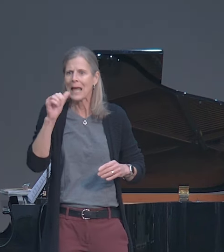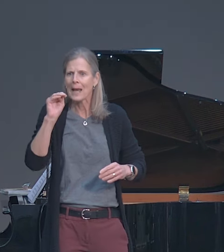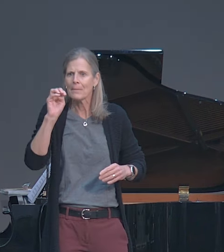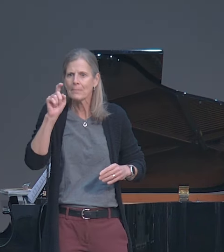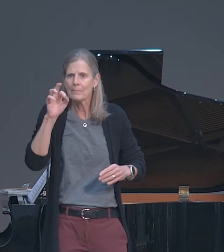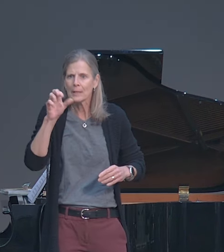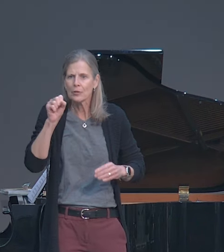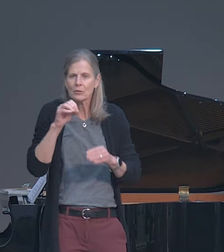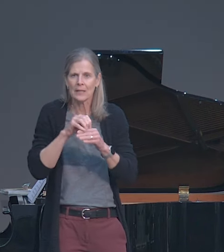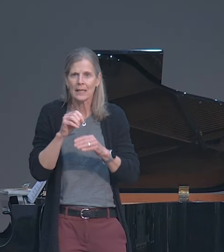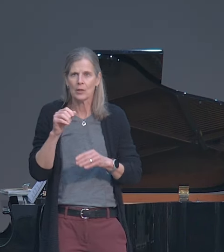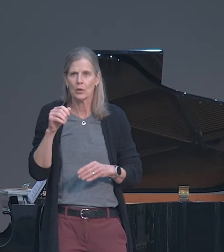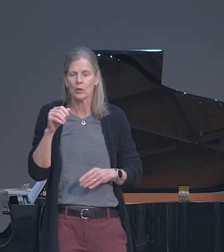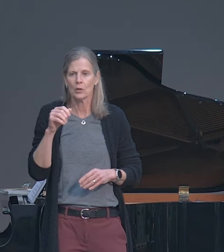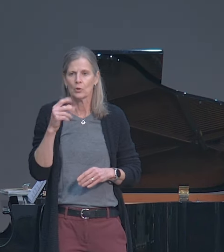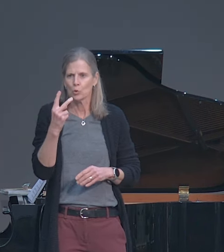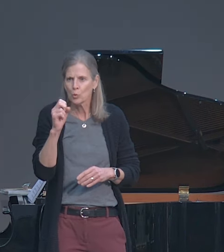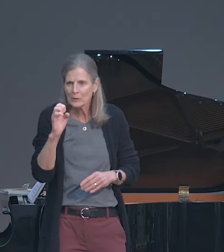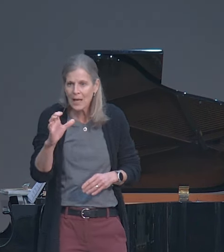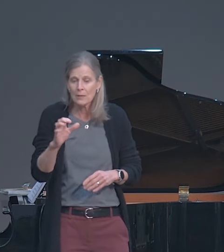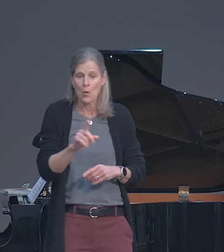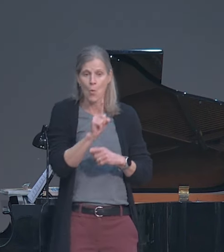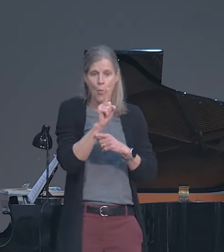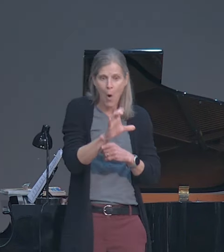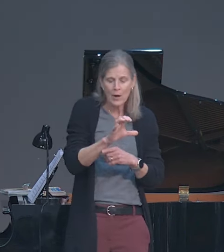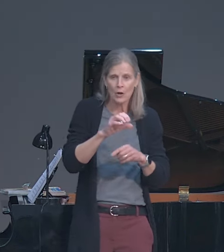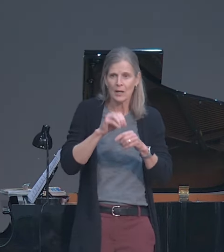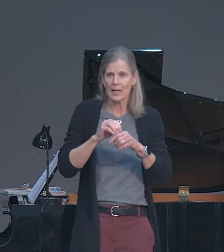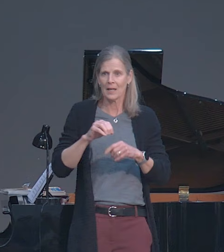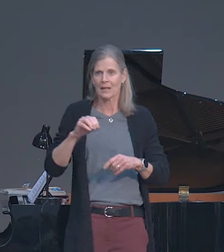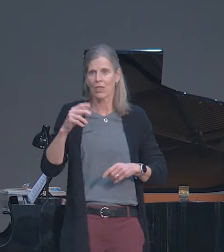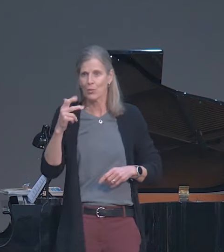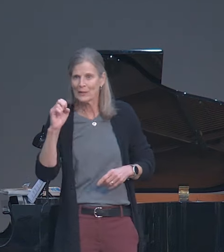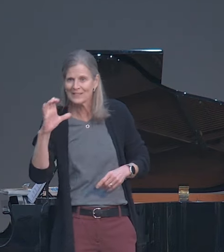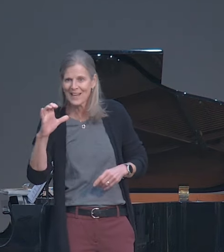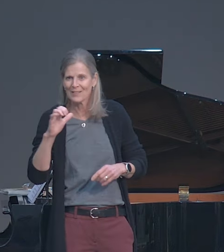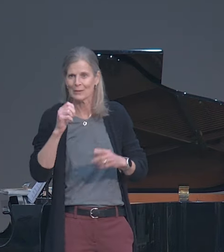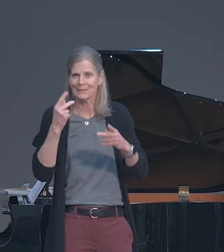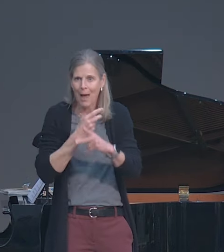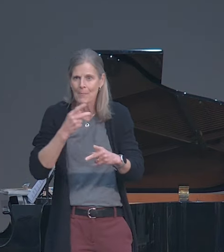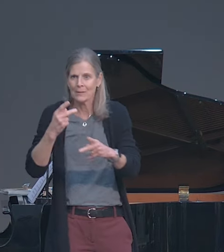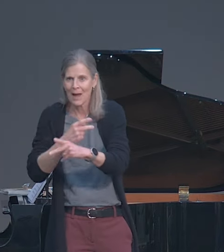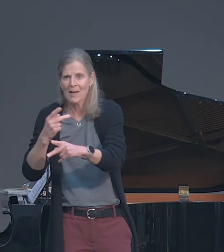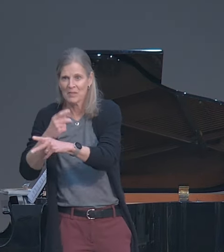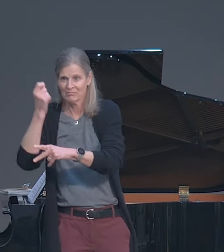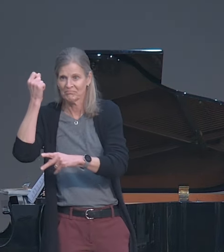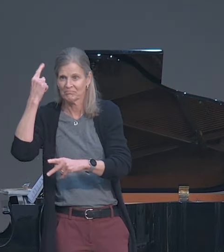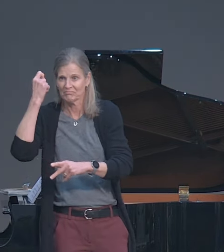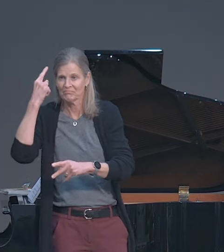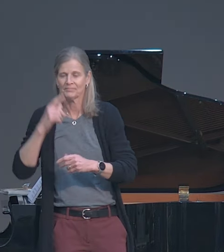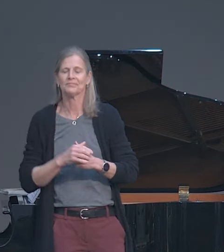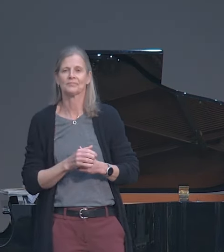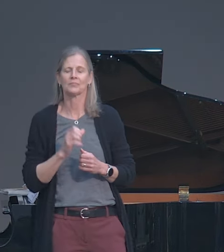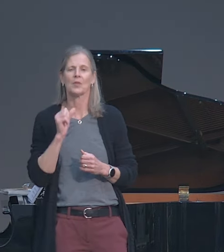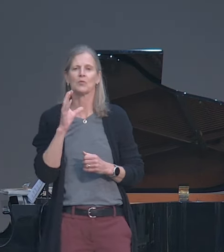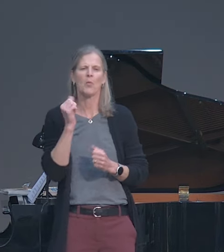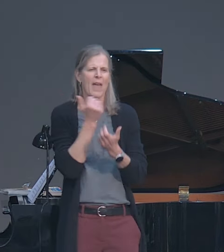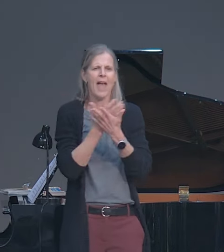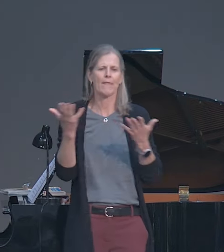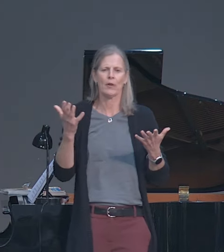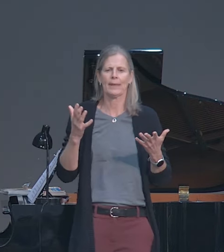meters in 2 seconds and then 100 meter in 3 seconds, etc. You kind of follow that. So